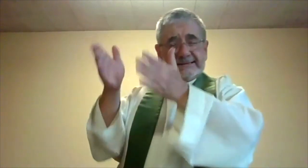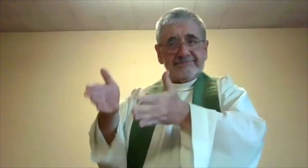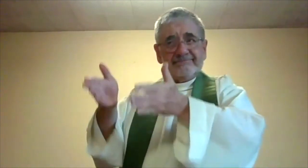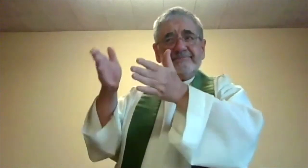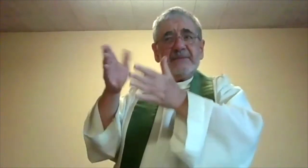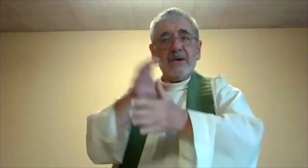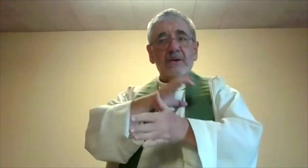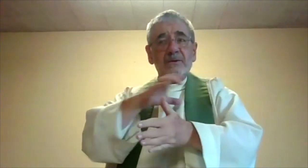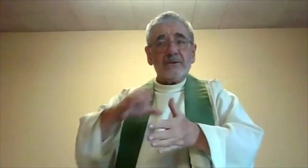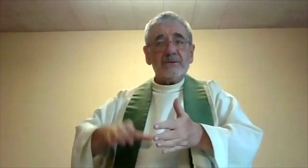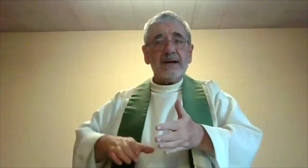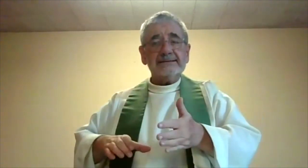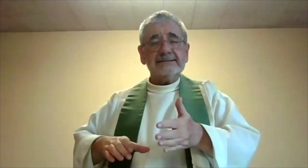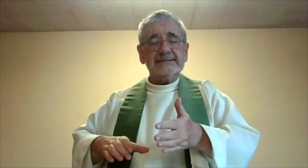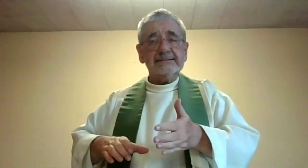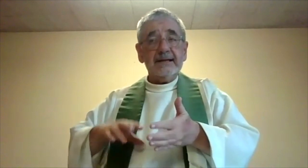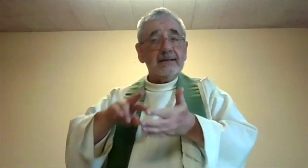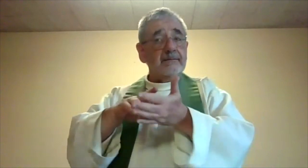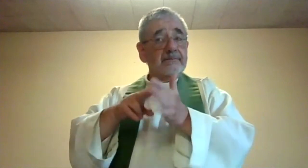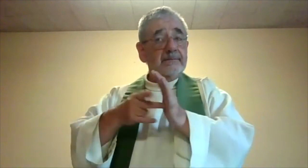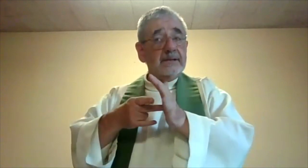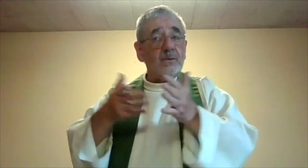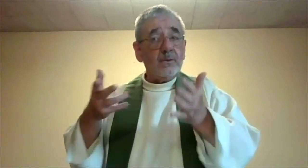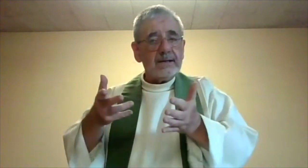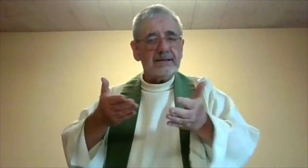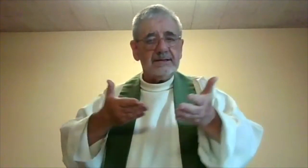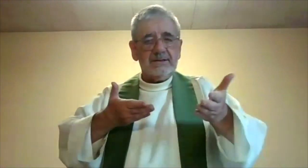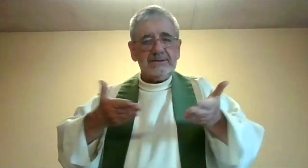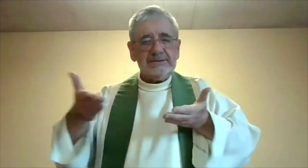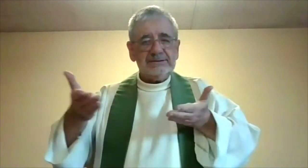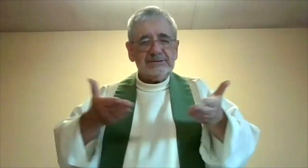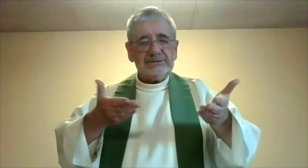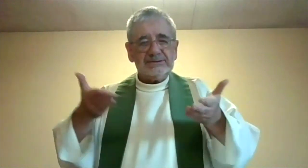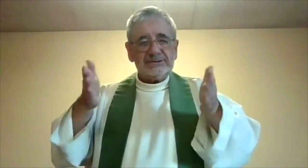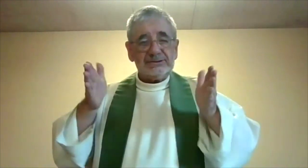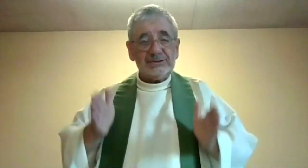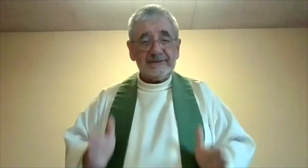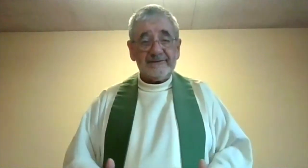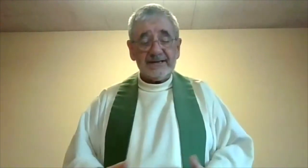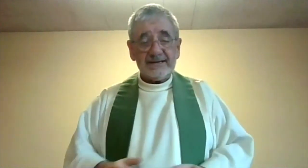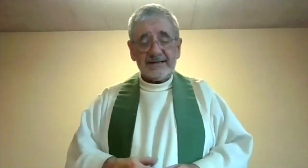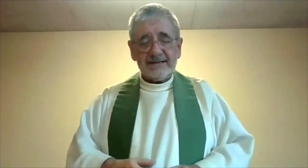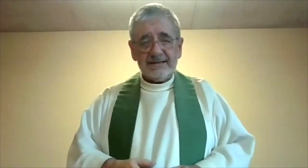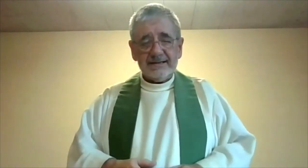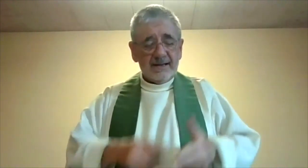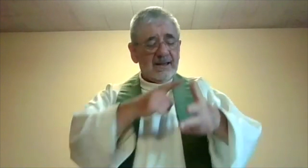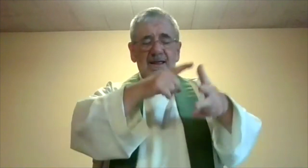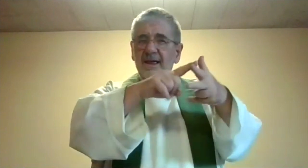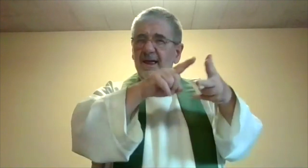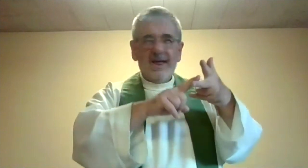For Jesus, Christ meant servant.